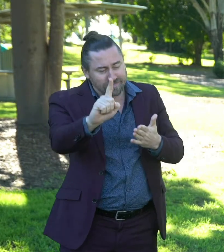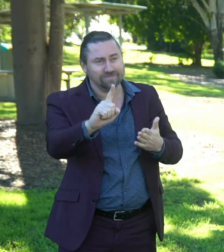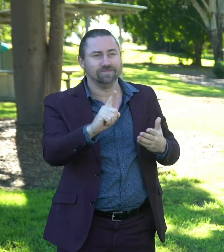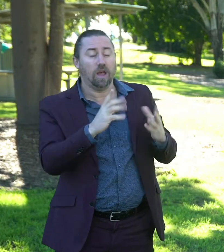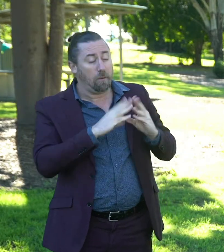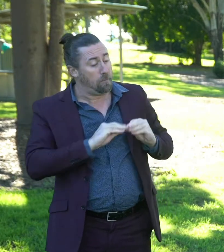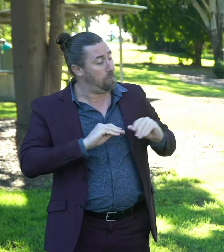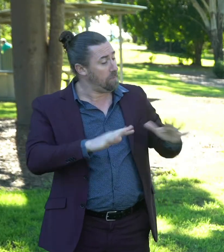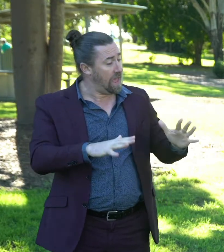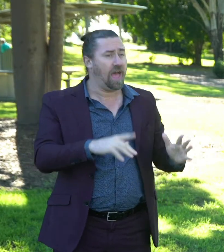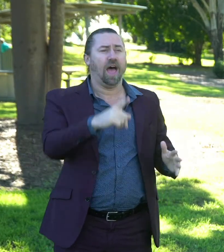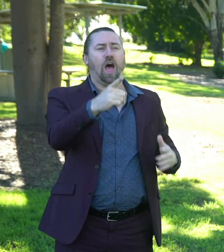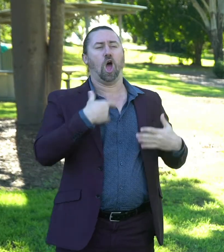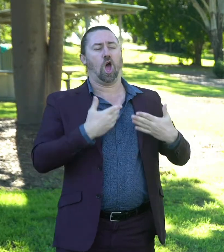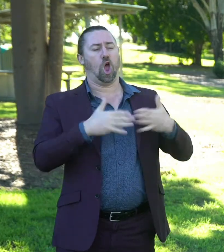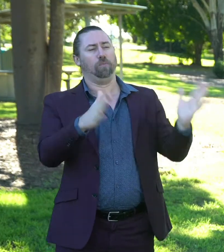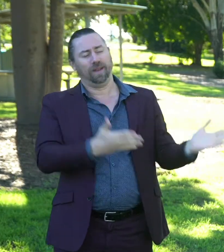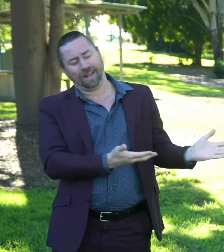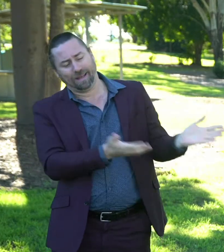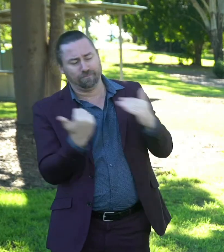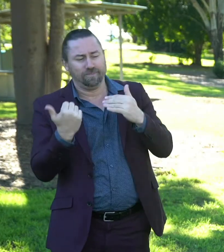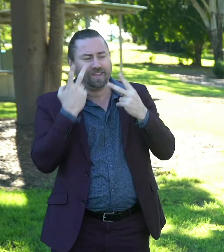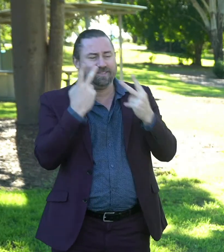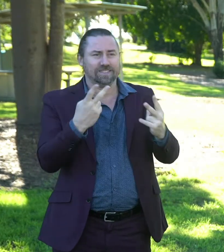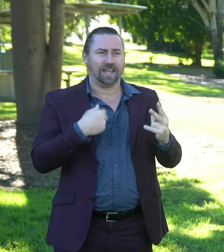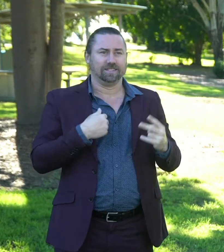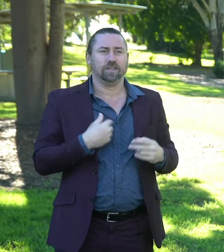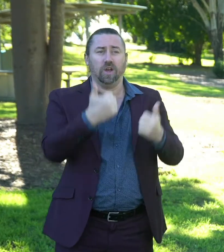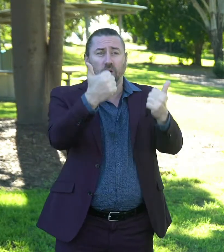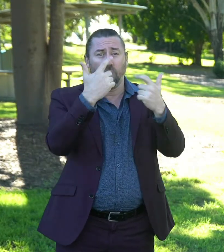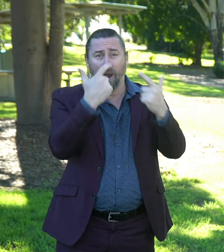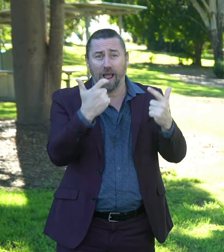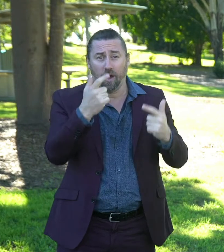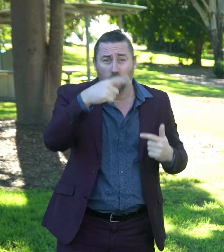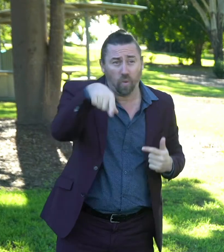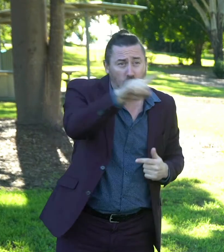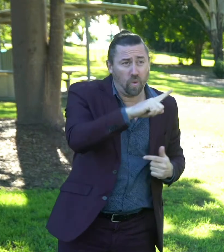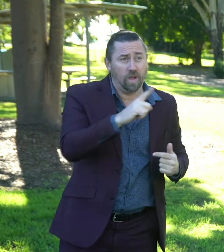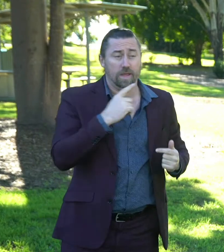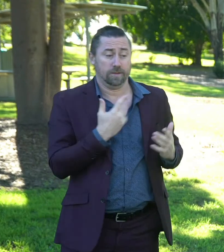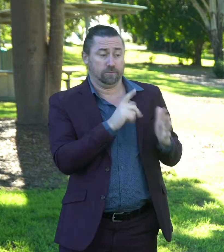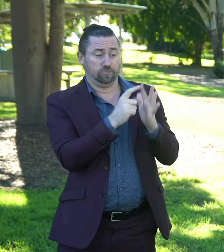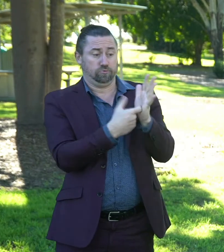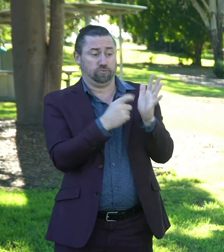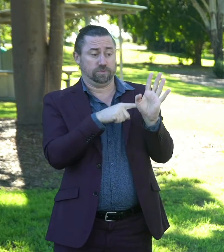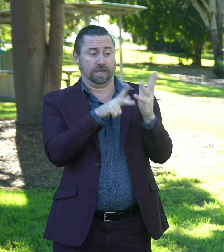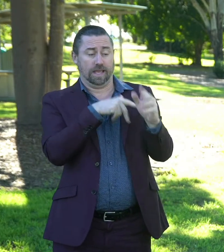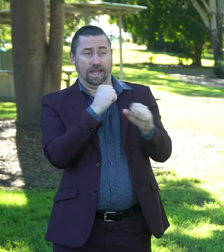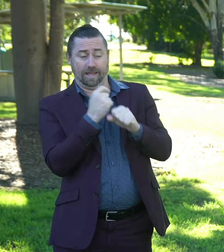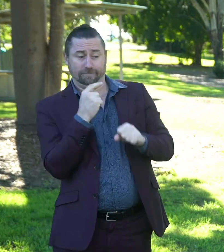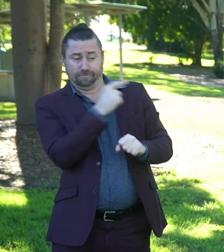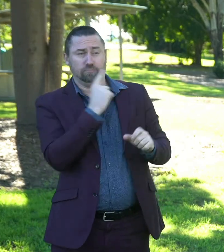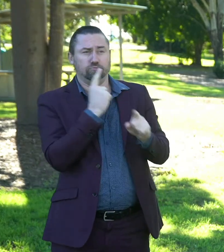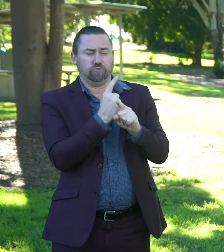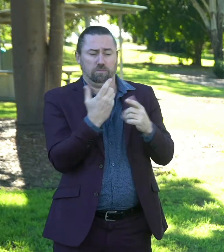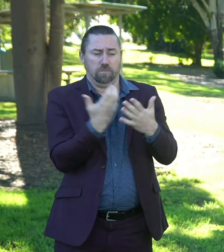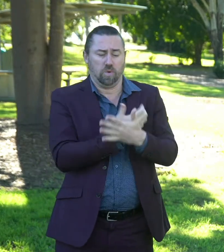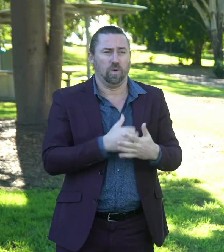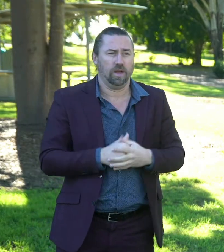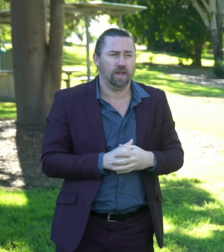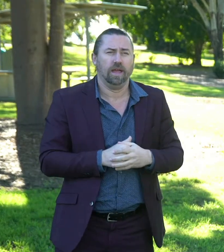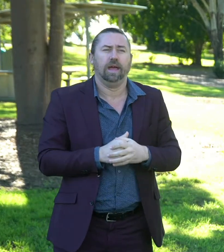current situation eases. So good luck to everyone, and I'll hand over to Dr. Young to give some further details, and also